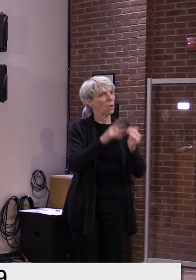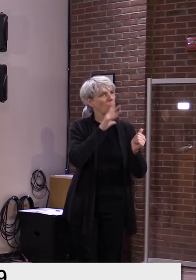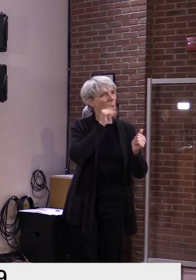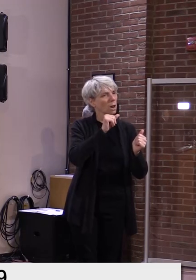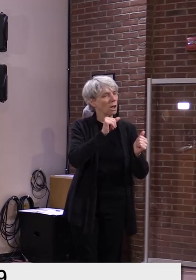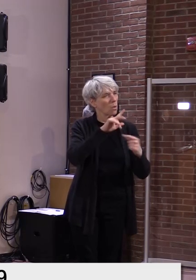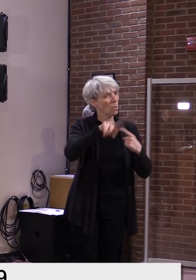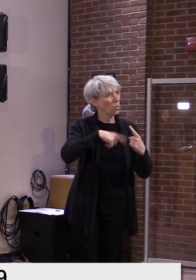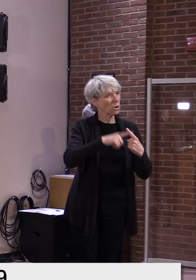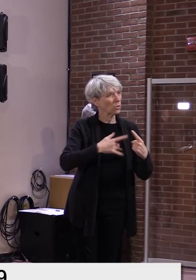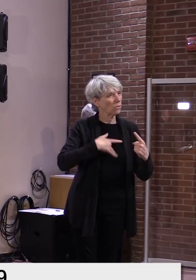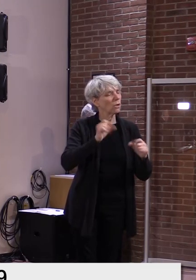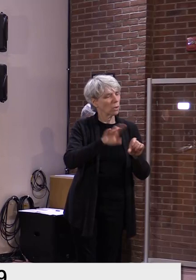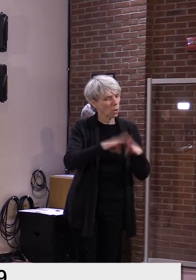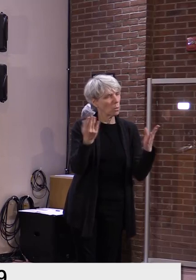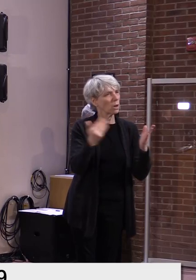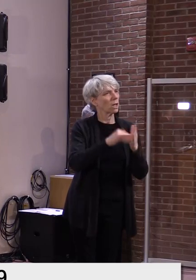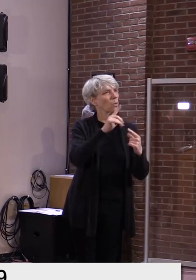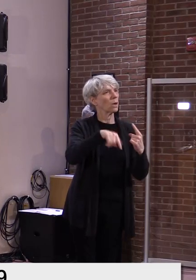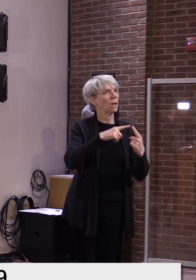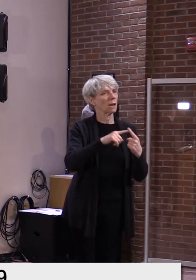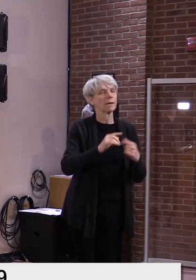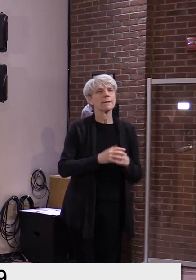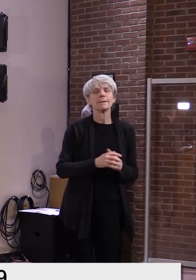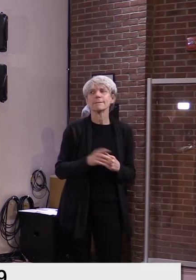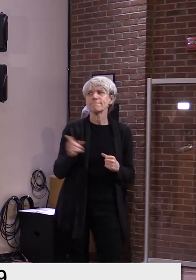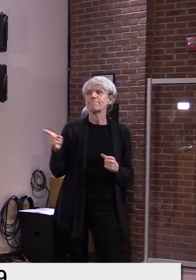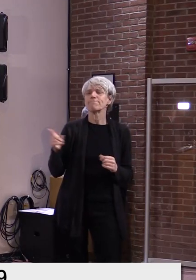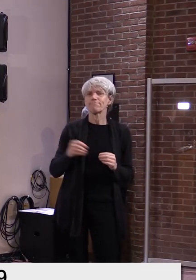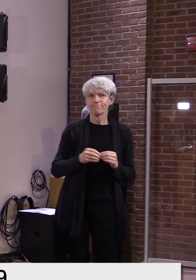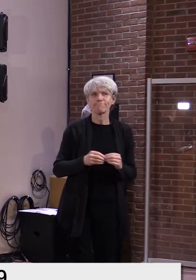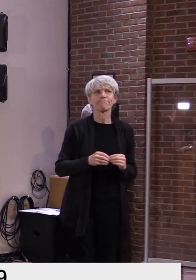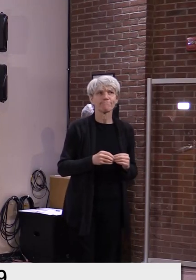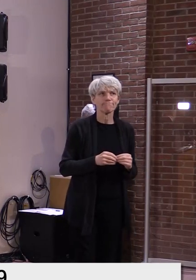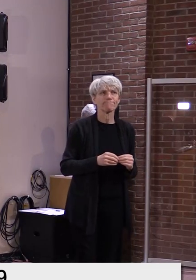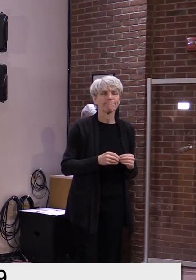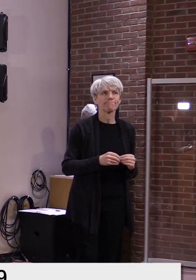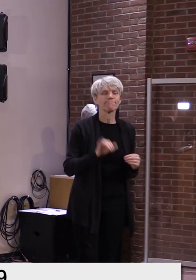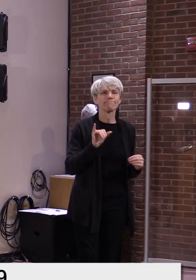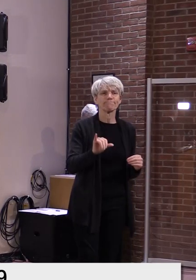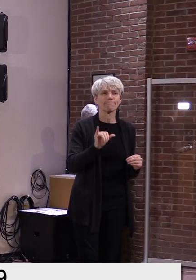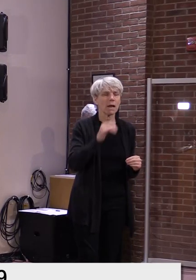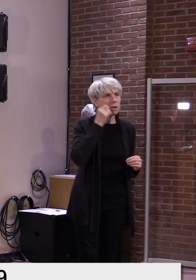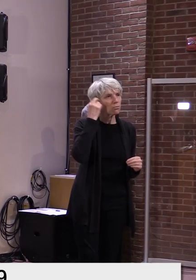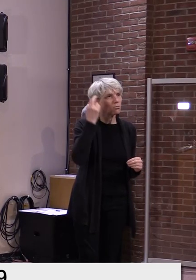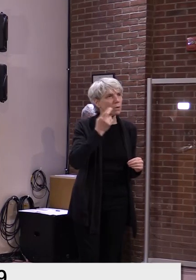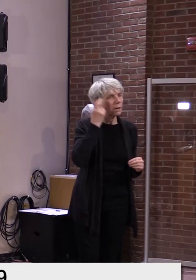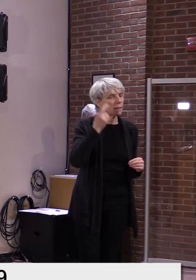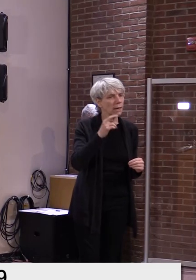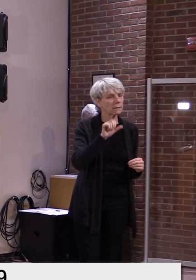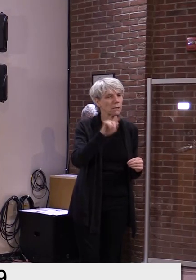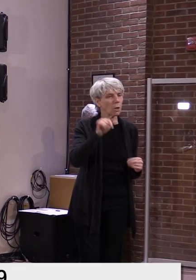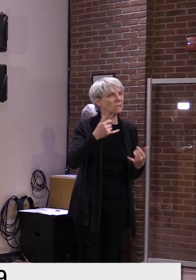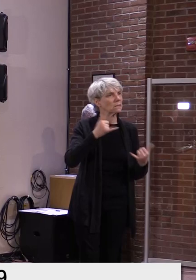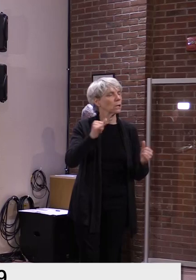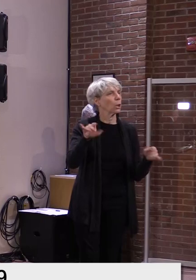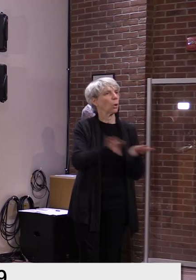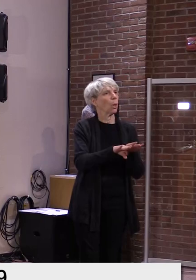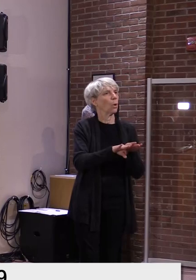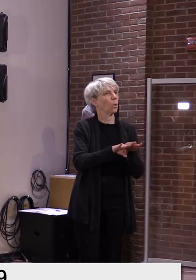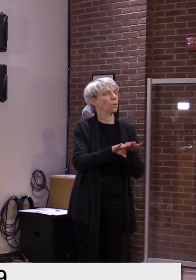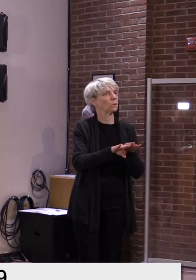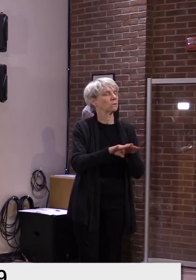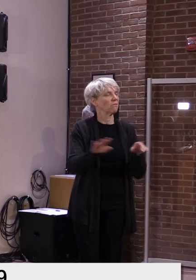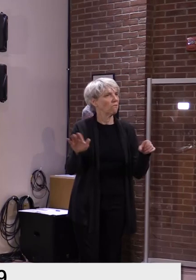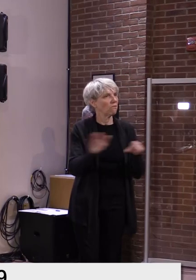we might see that office open. Yeah, I'd like to be able to give you an update, but I wasn't aware that we weren't open part-time. So I'll